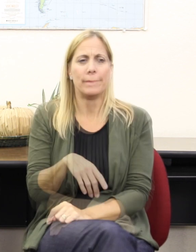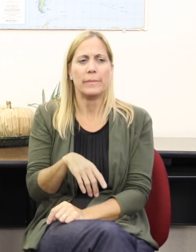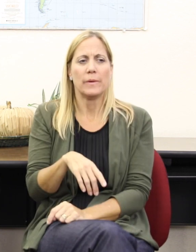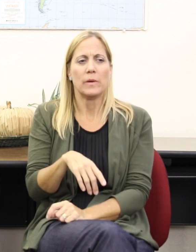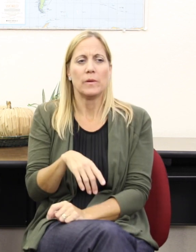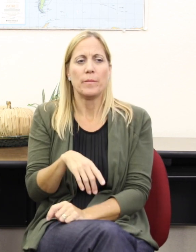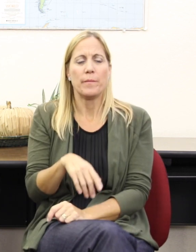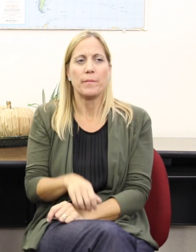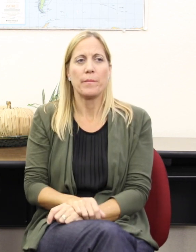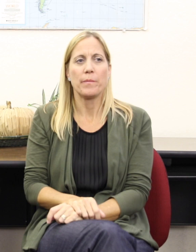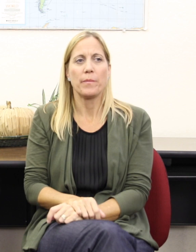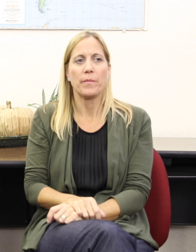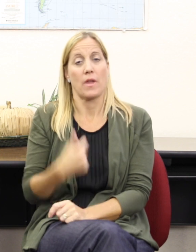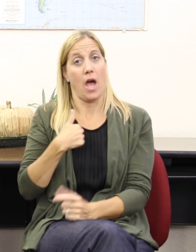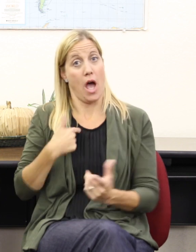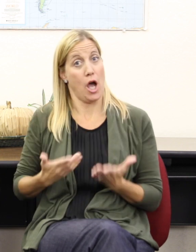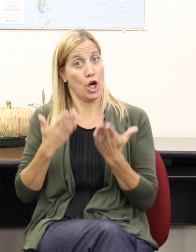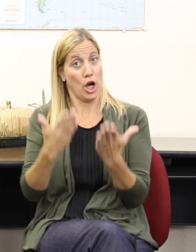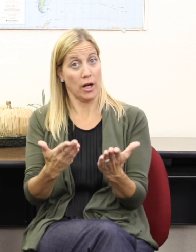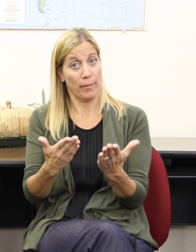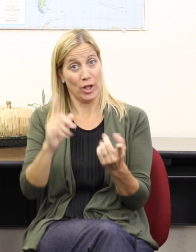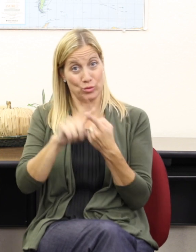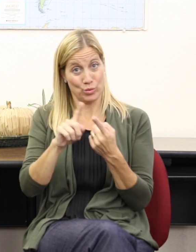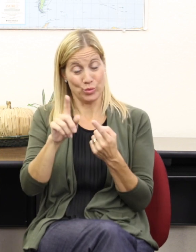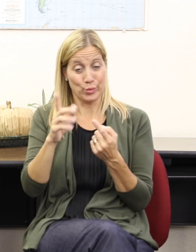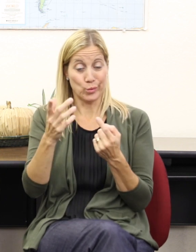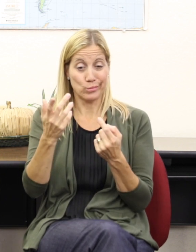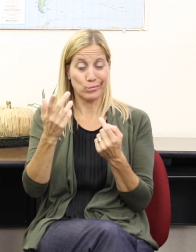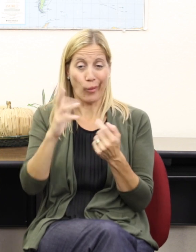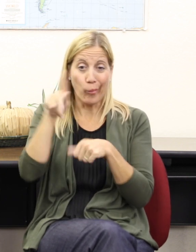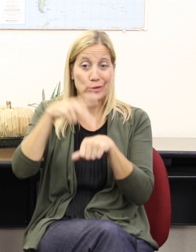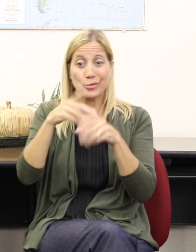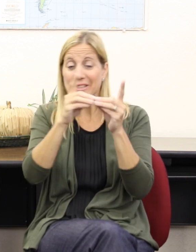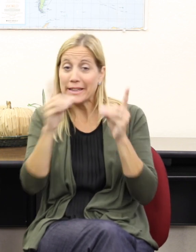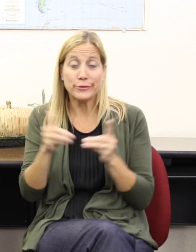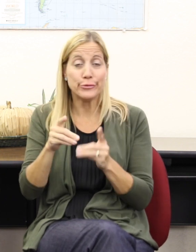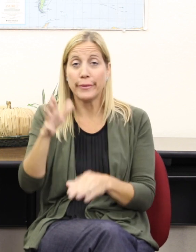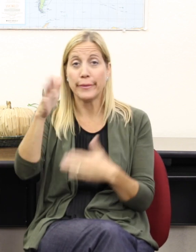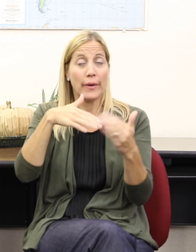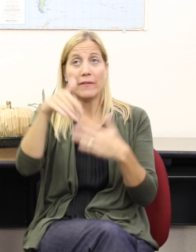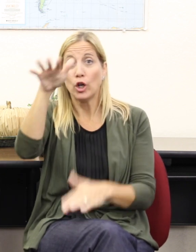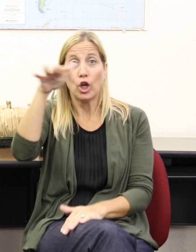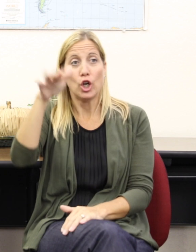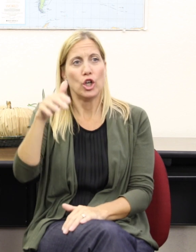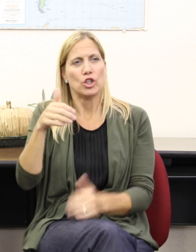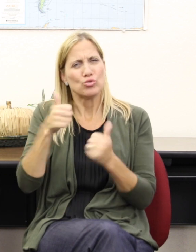I recommend to the district or at the principal that try to understand.